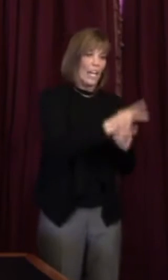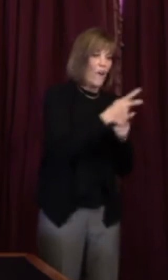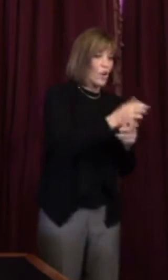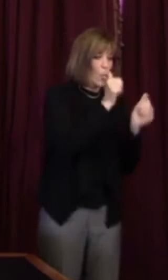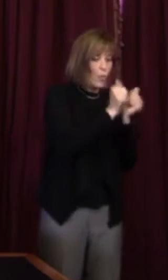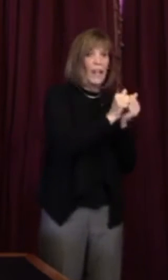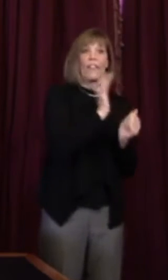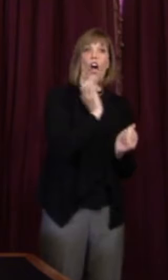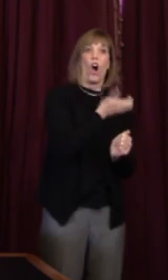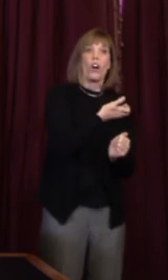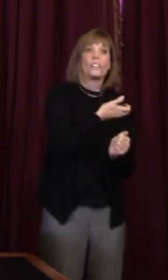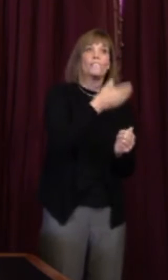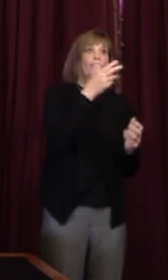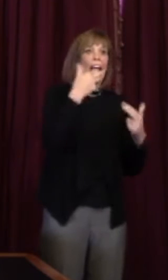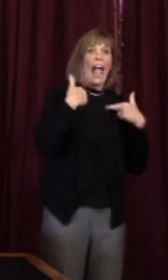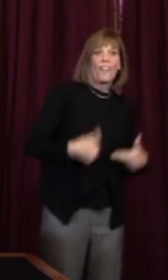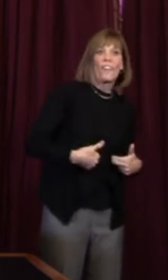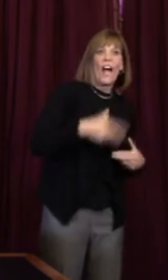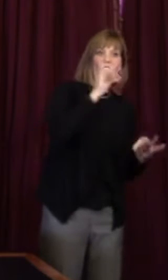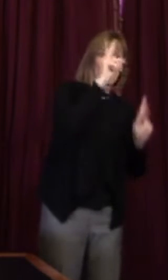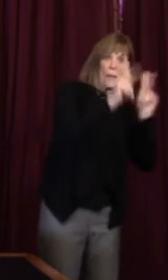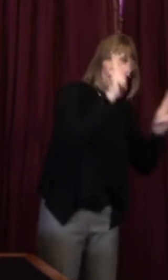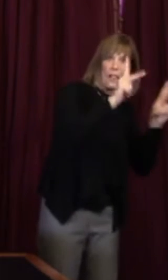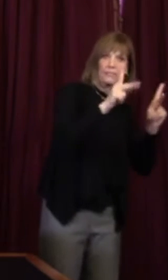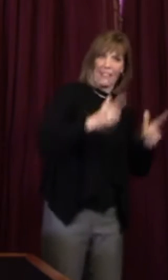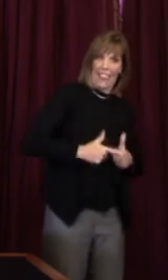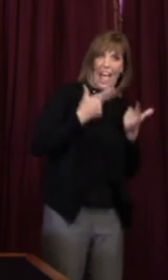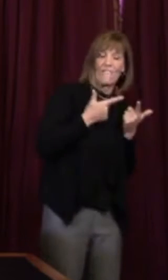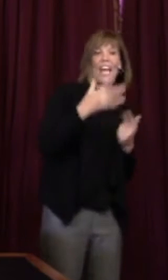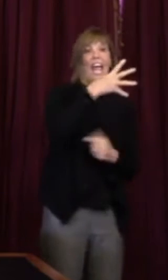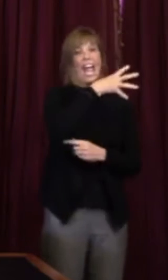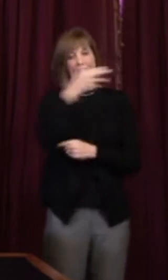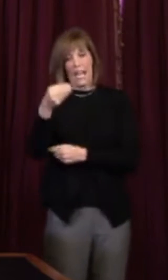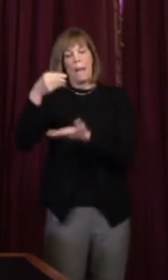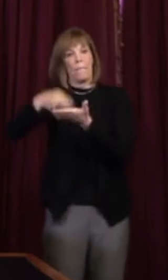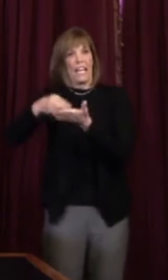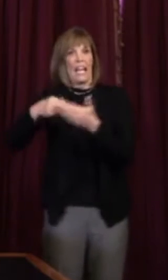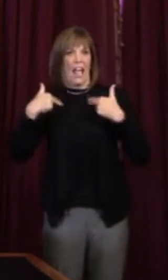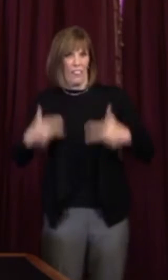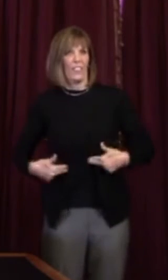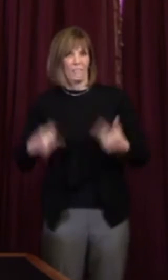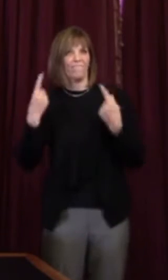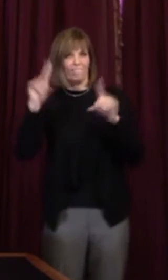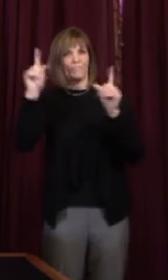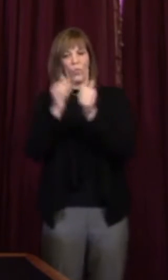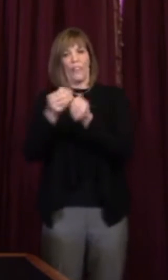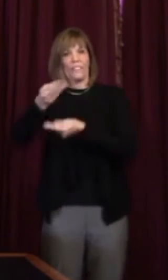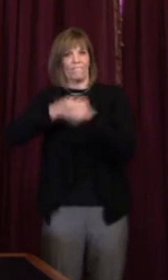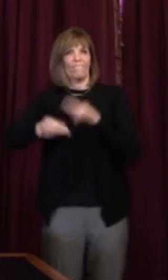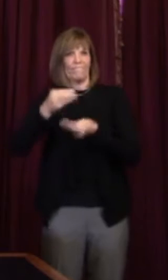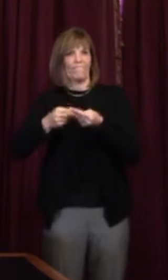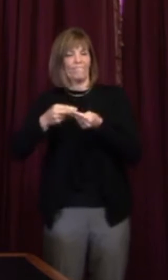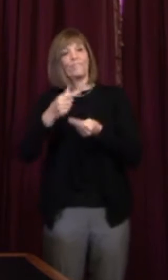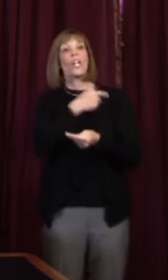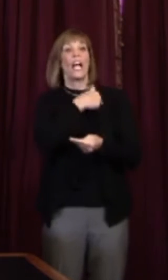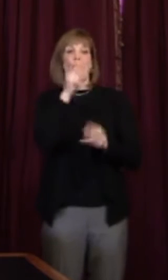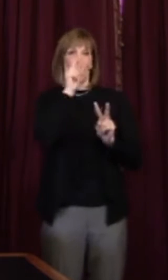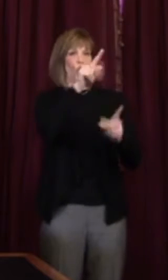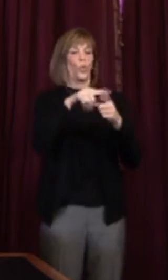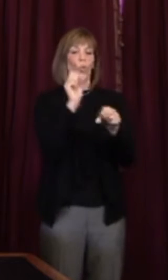economic health. I'm looking forward to getting to work with the legislature next year on an agenda that keeps our state moving